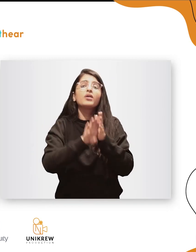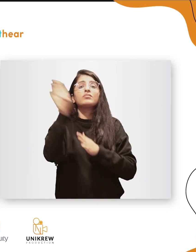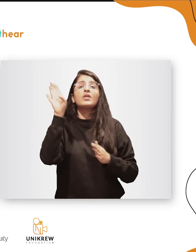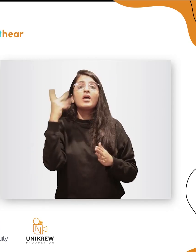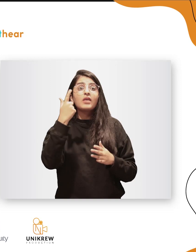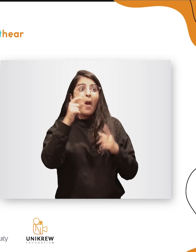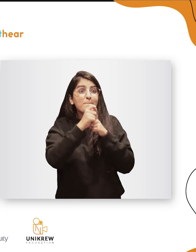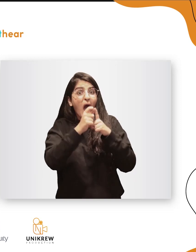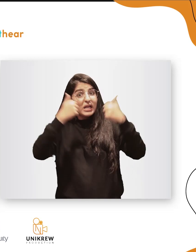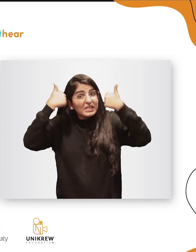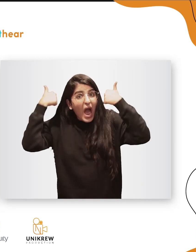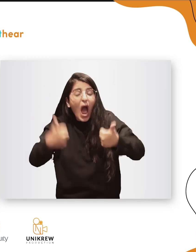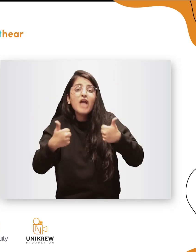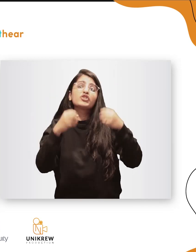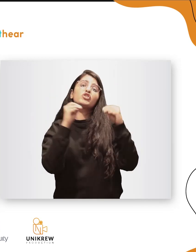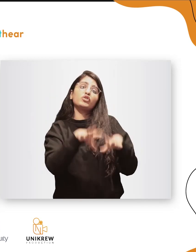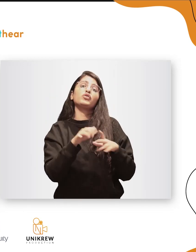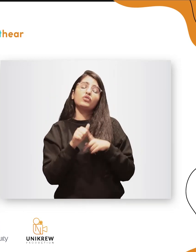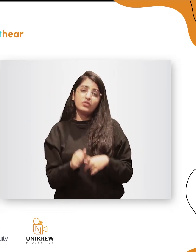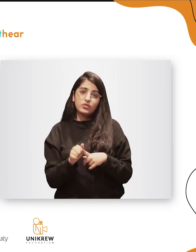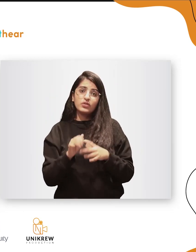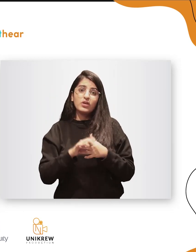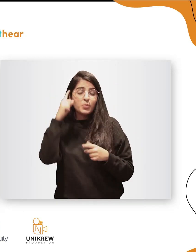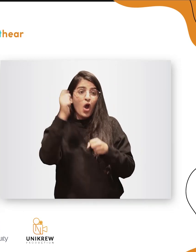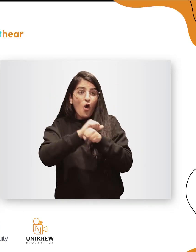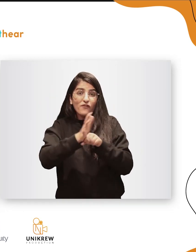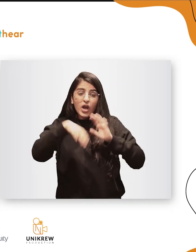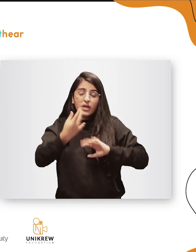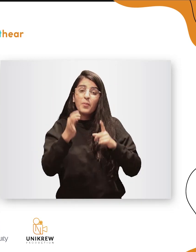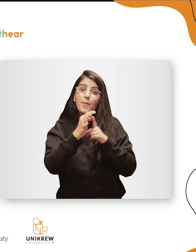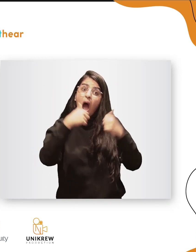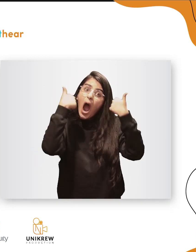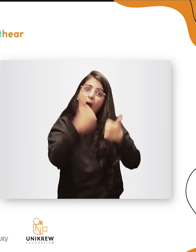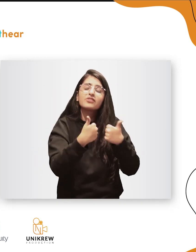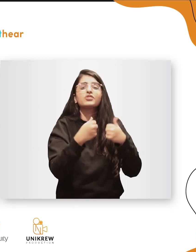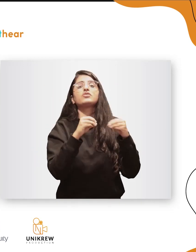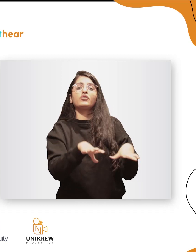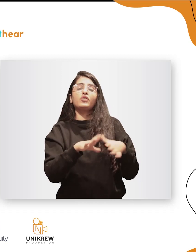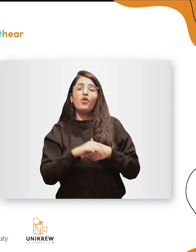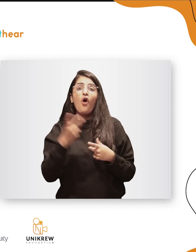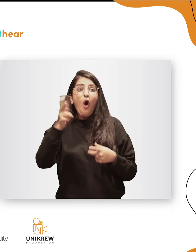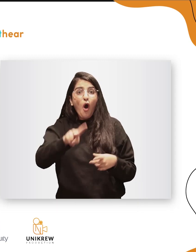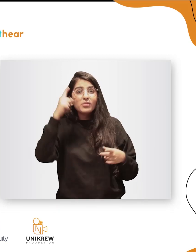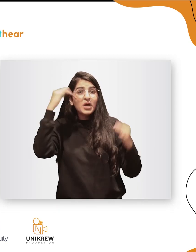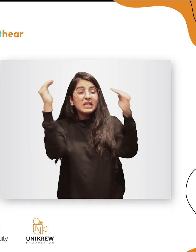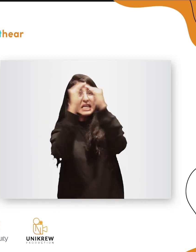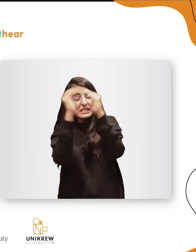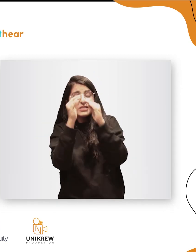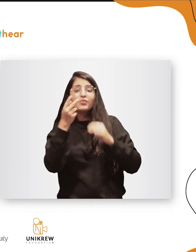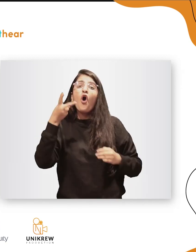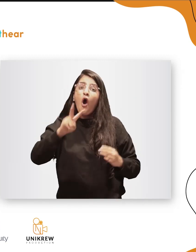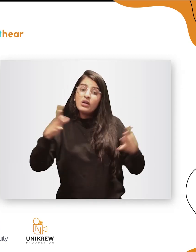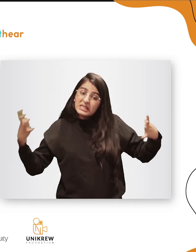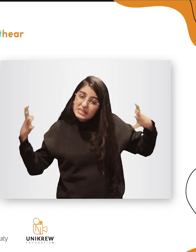more prosperous Pakistan after COVID, and a more accessible